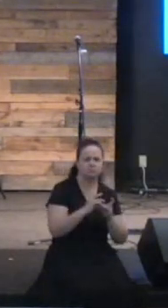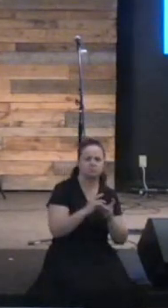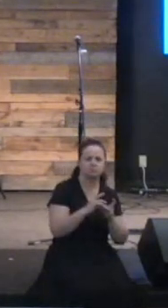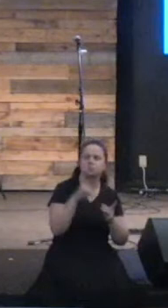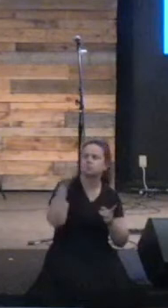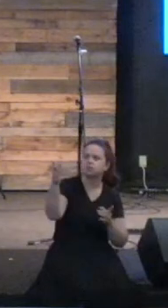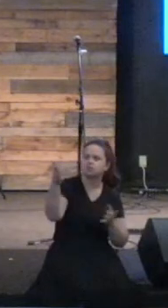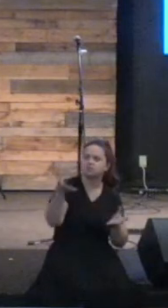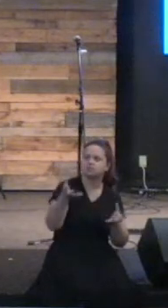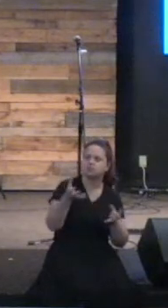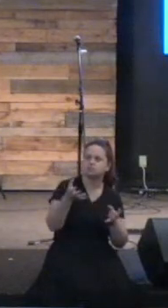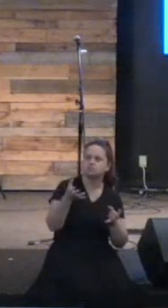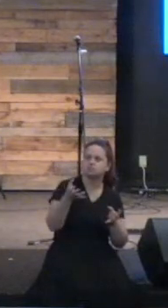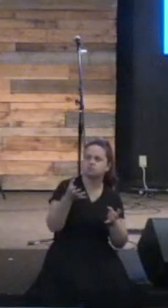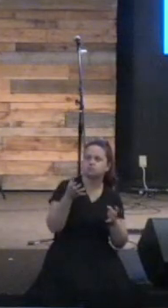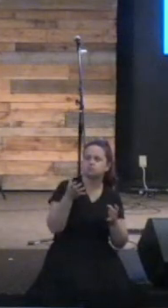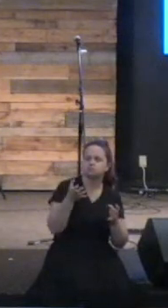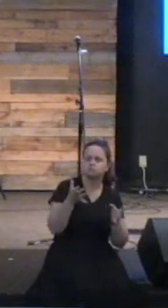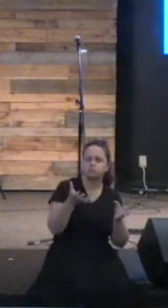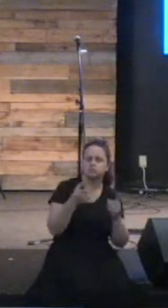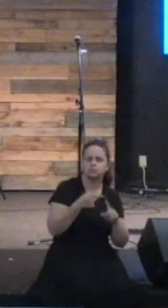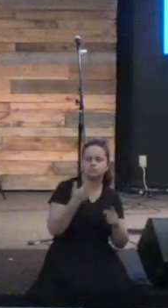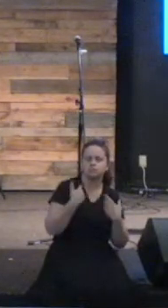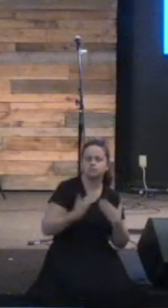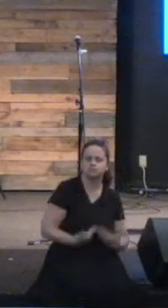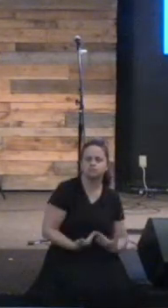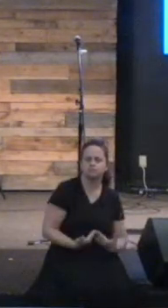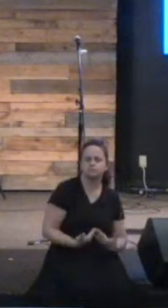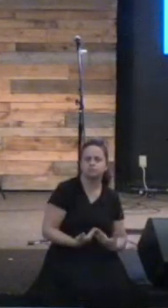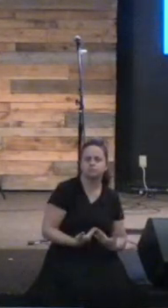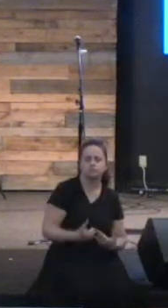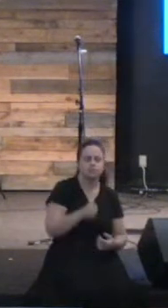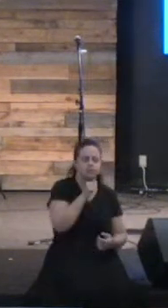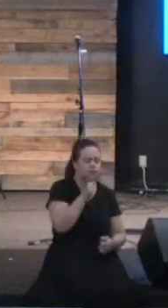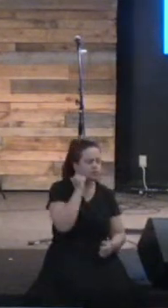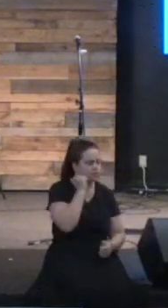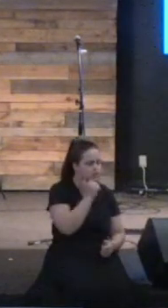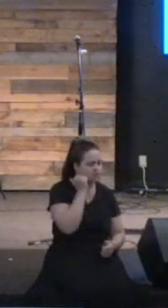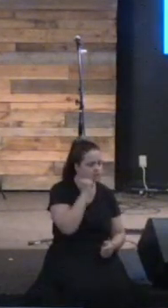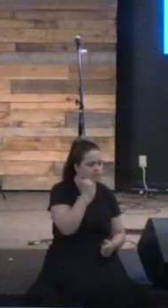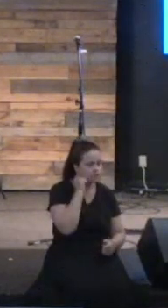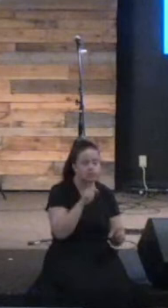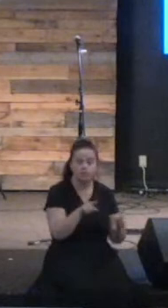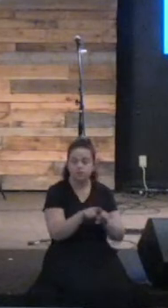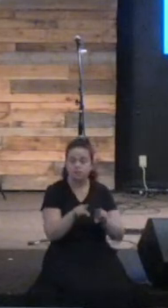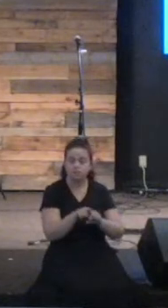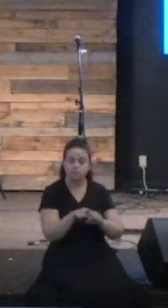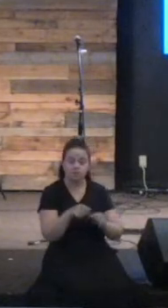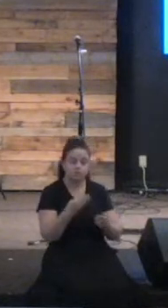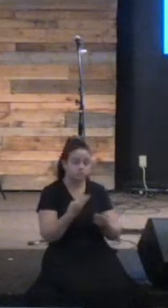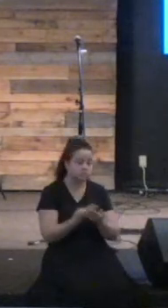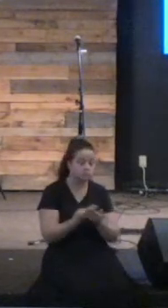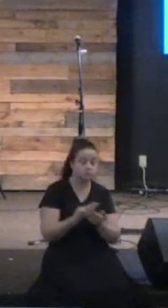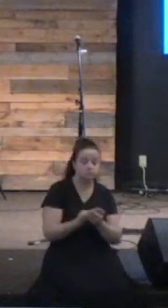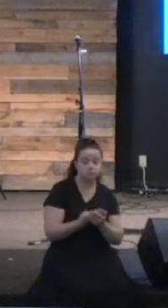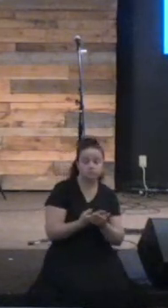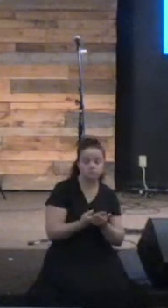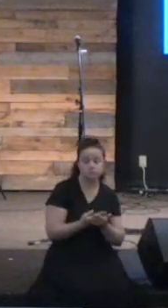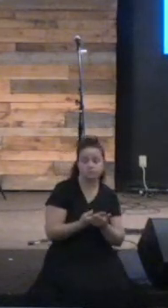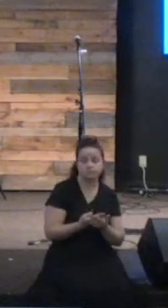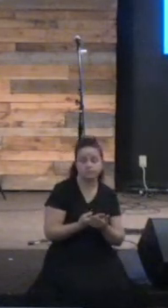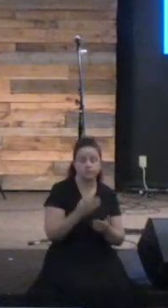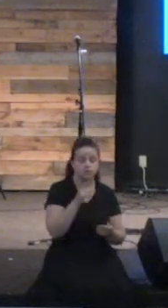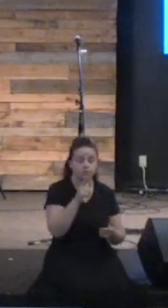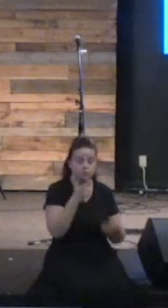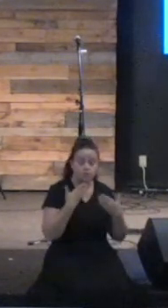from me not only on my day-to-day but out of my pocketbook out of who I am and what do I